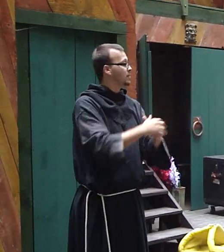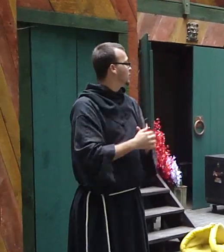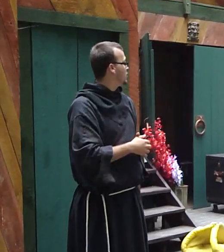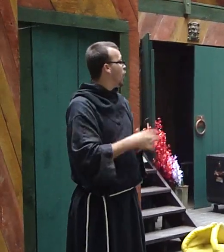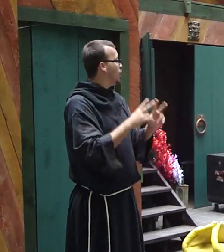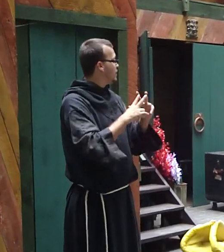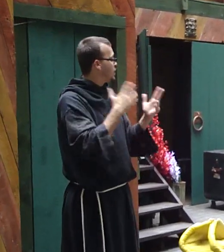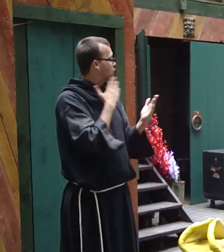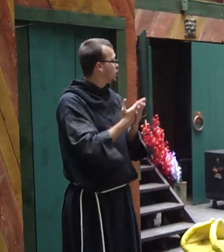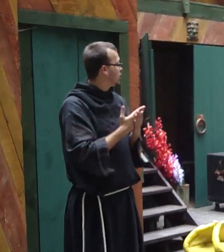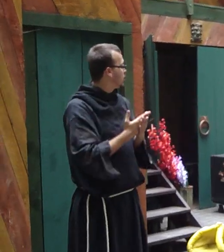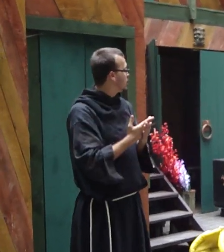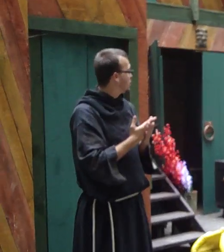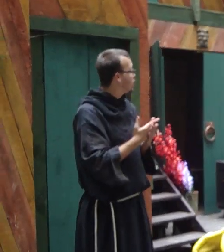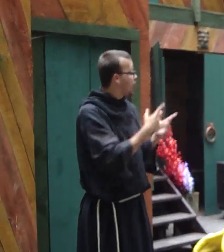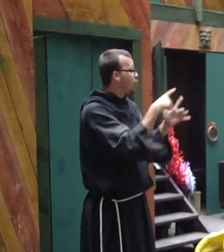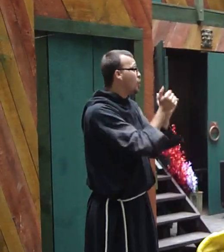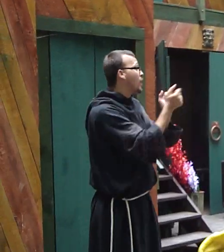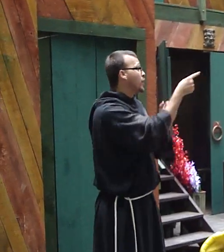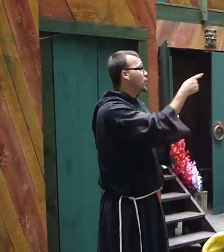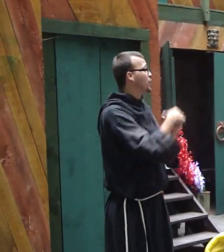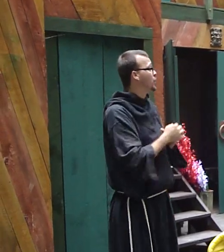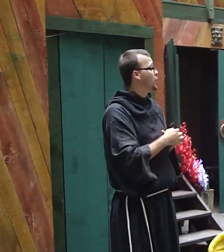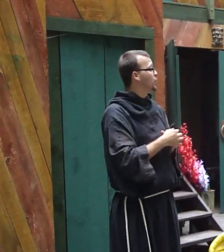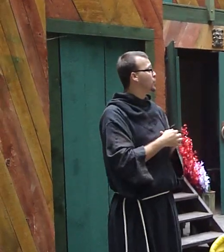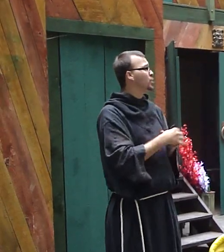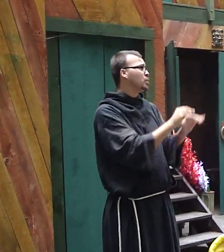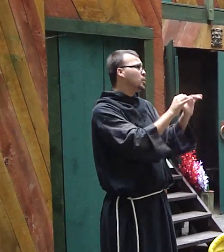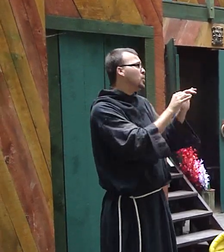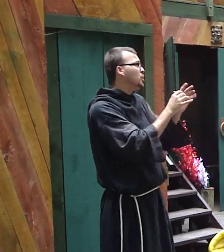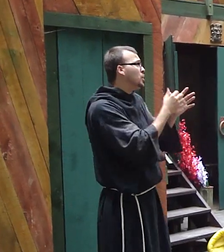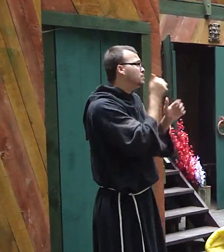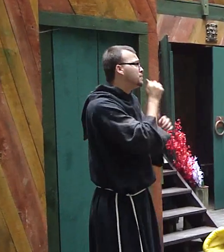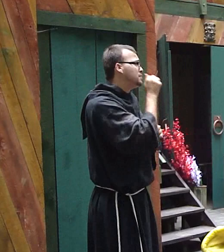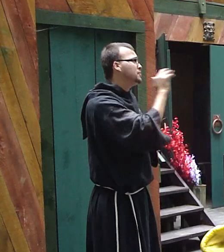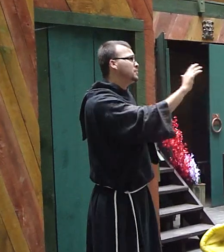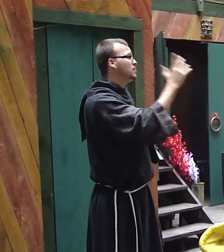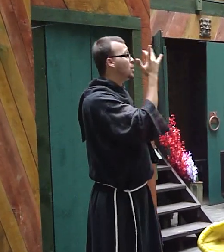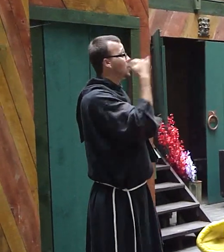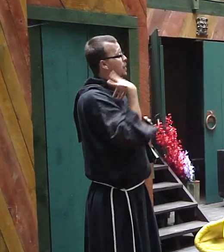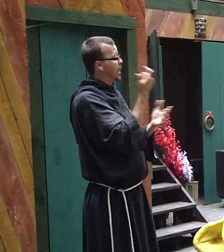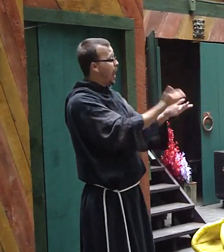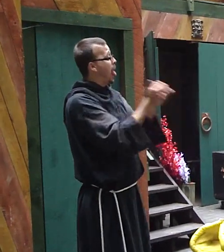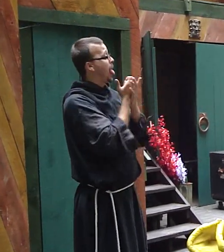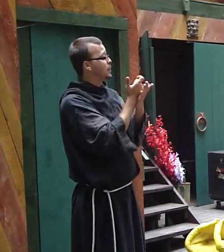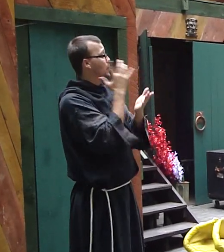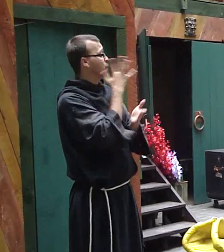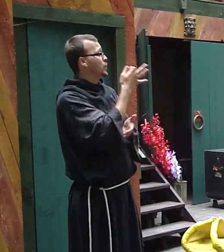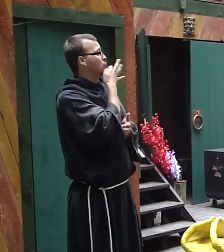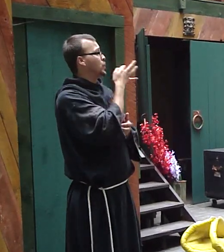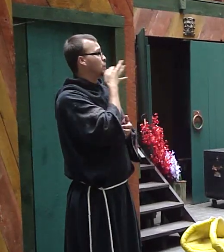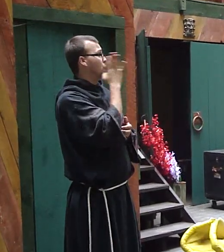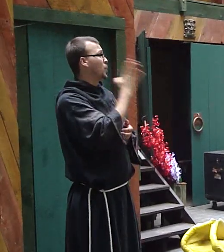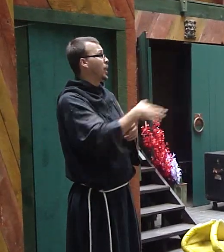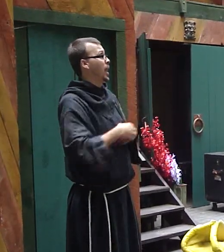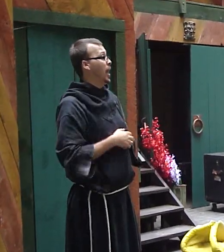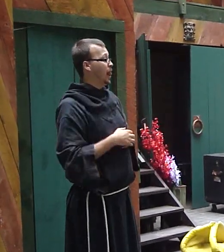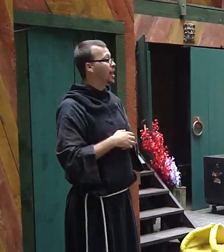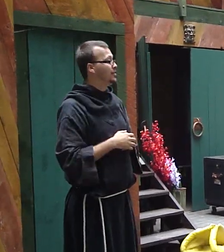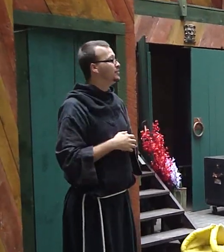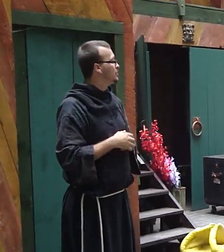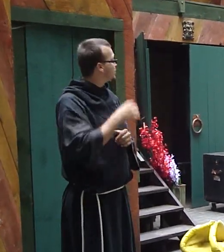Five. Oh, very good. They're with you, Paul. Yeah. You hang in there, buddy, because help is on the